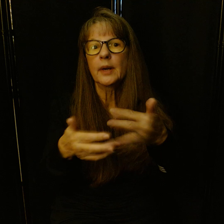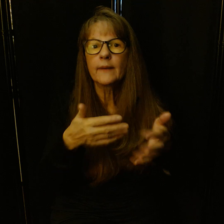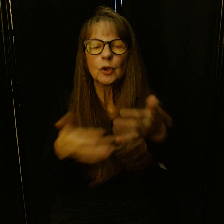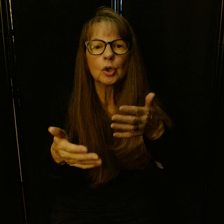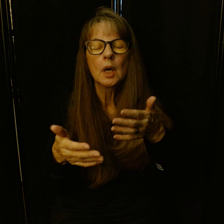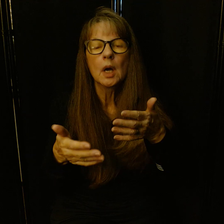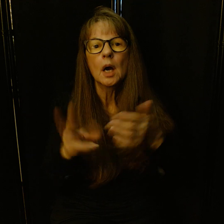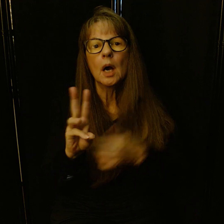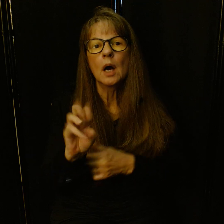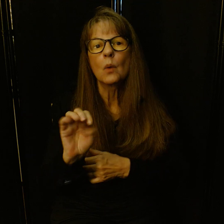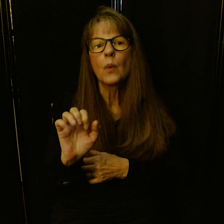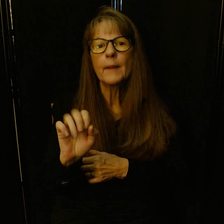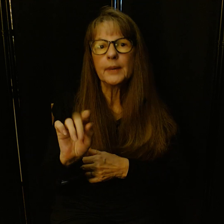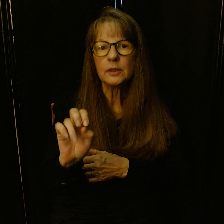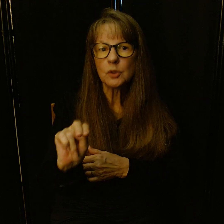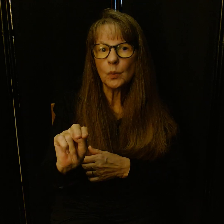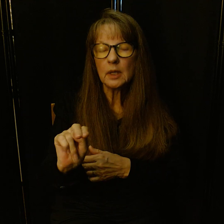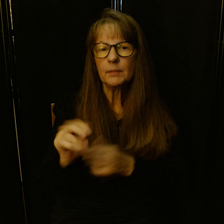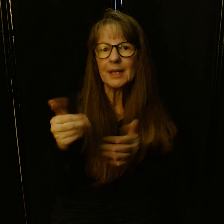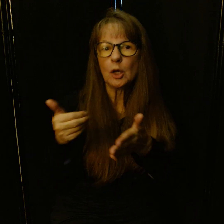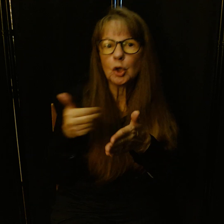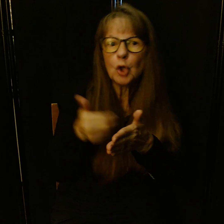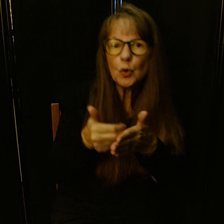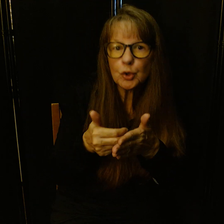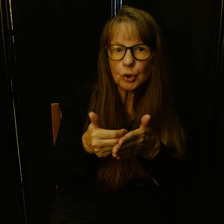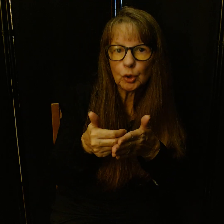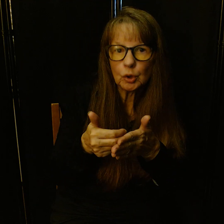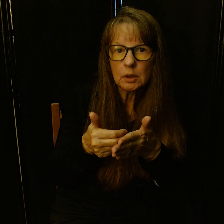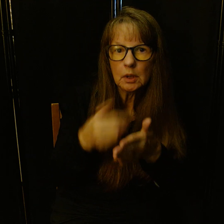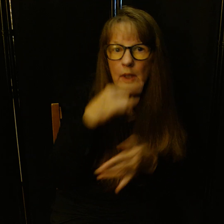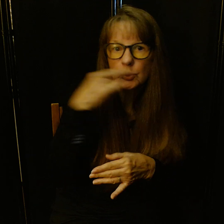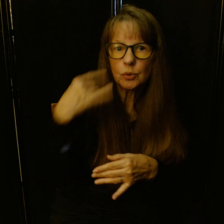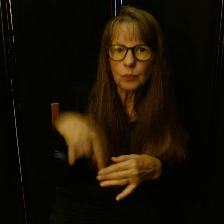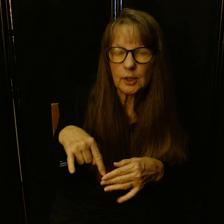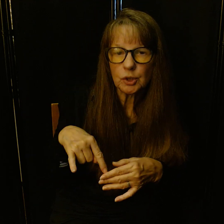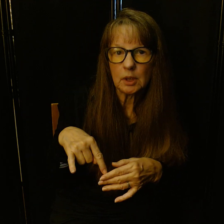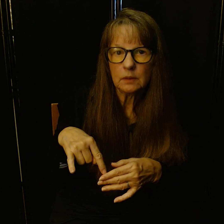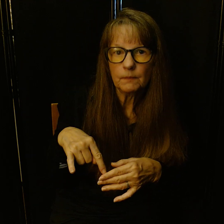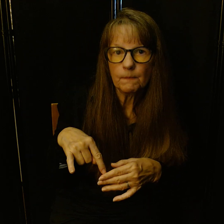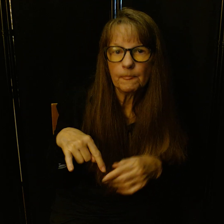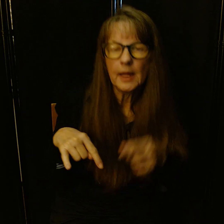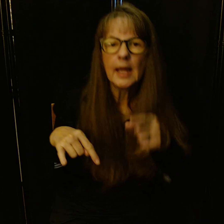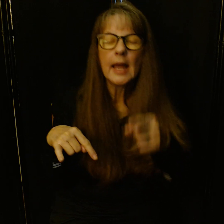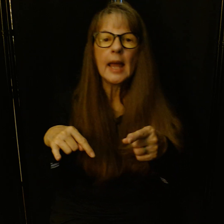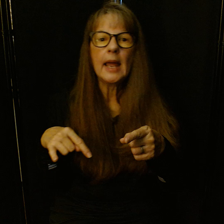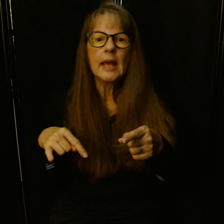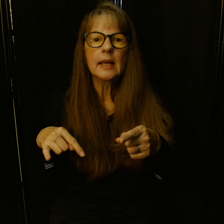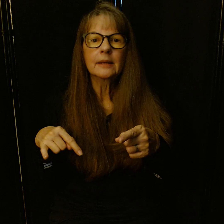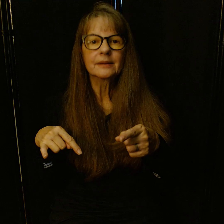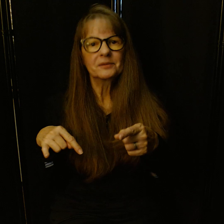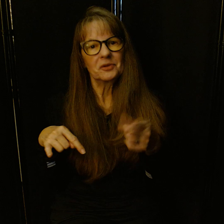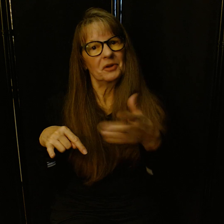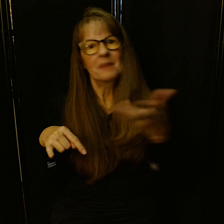whatever weapon so we can be closer to Russia. And I went